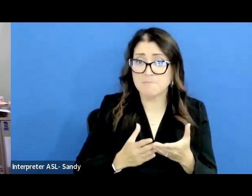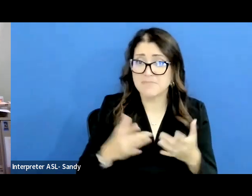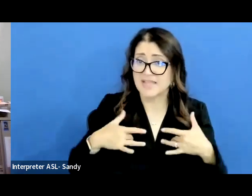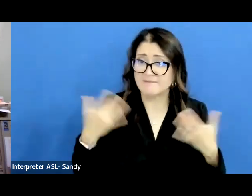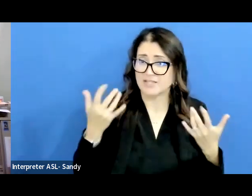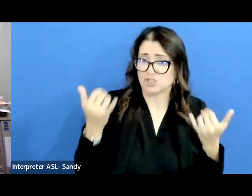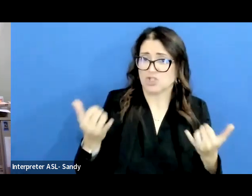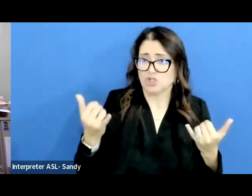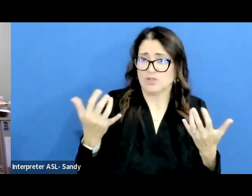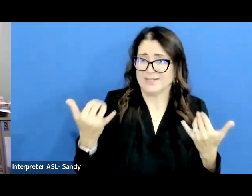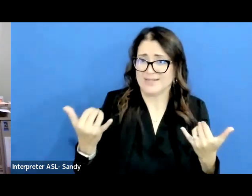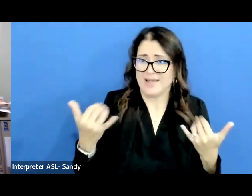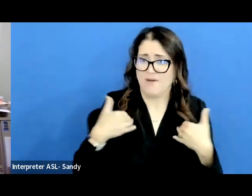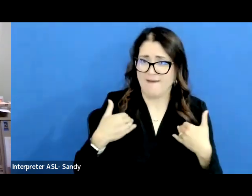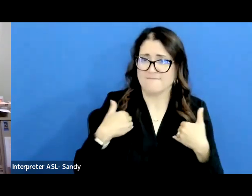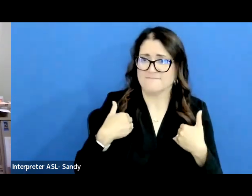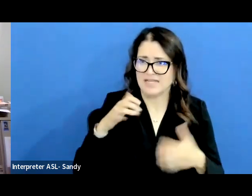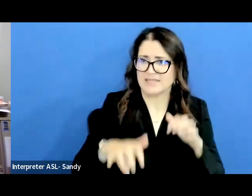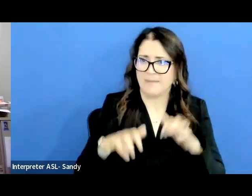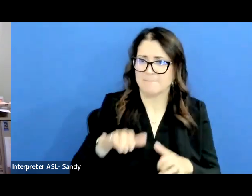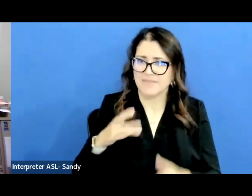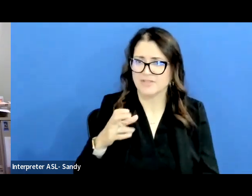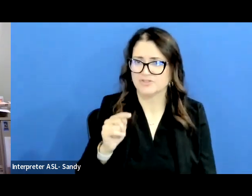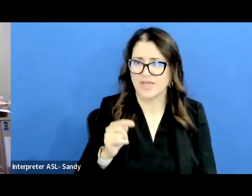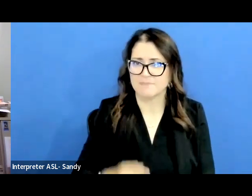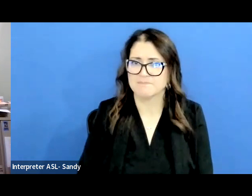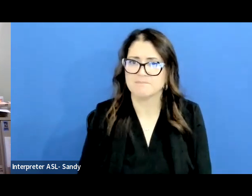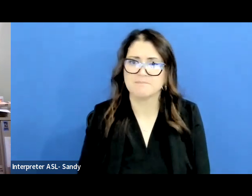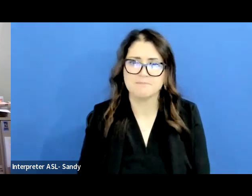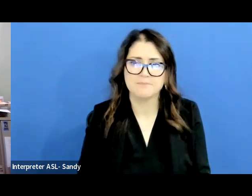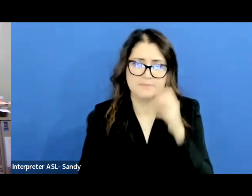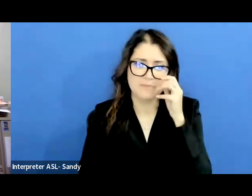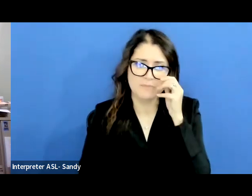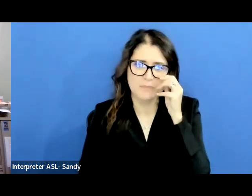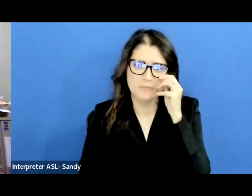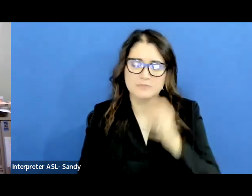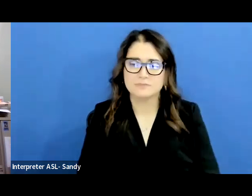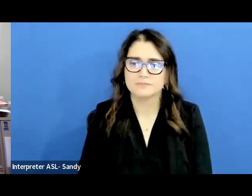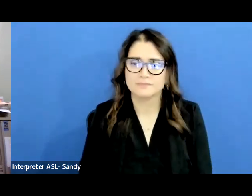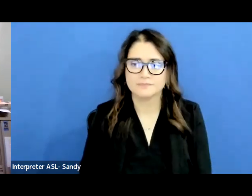doing? And type that in the chat box for me.